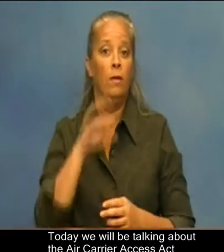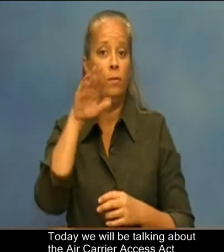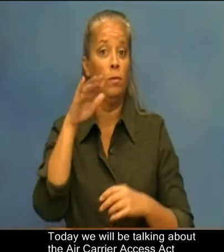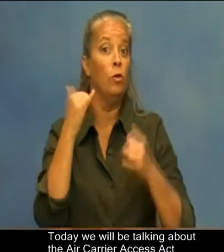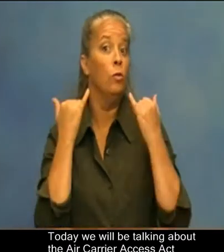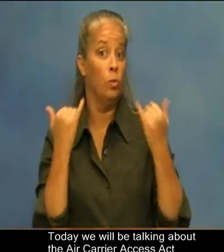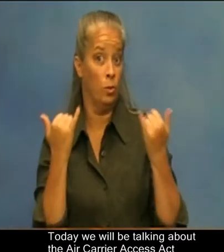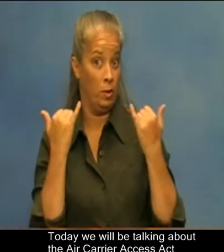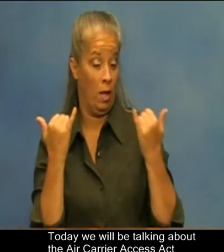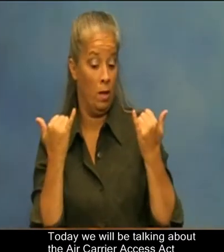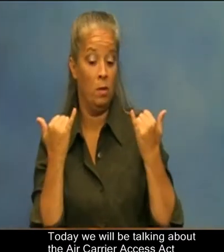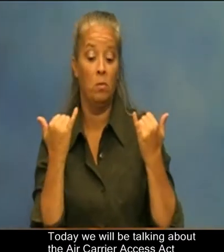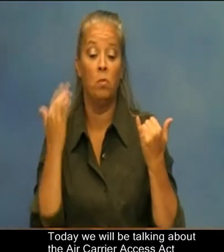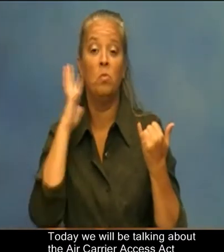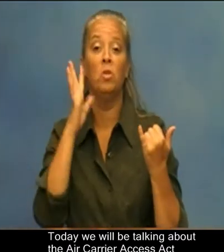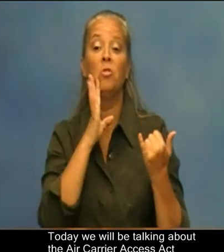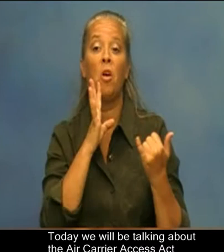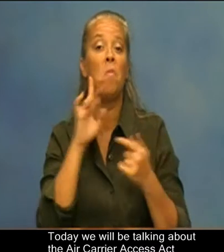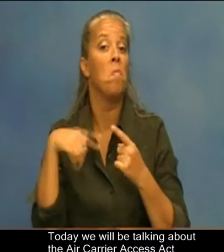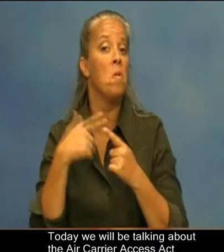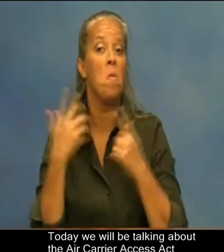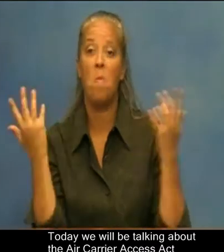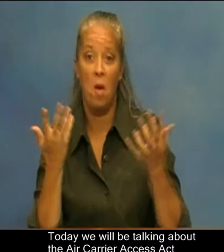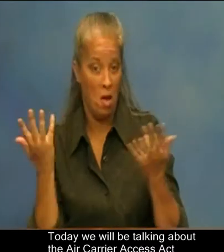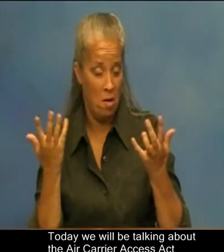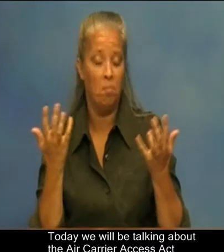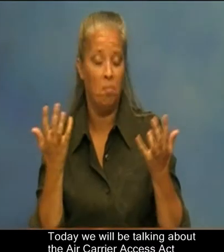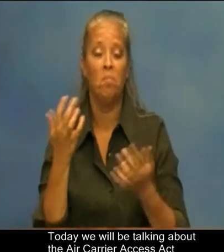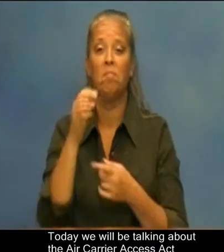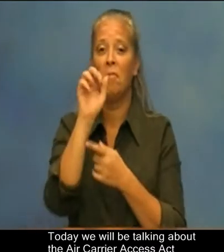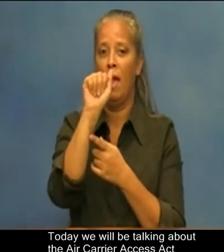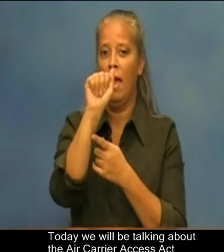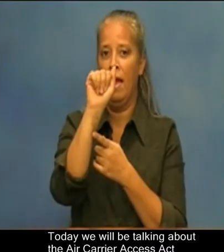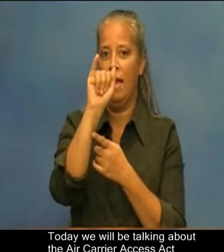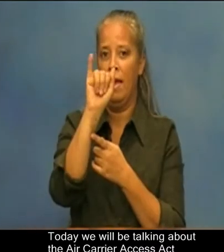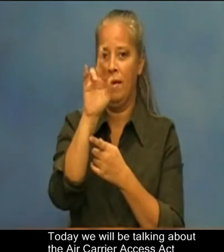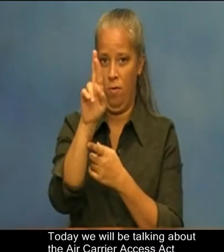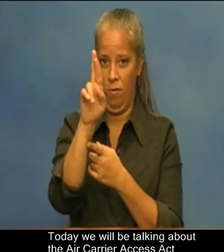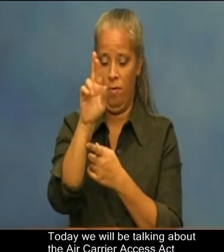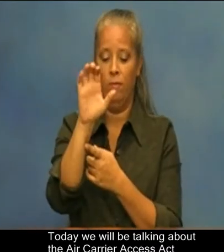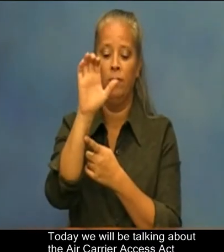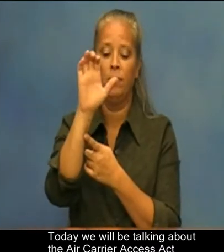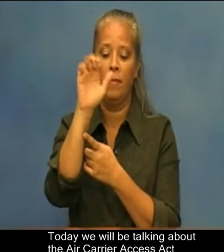Today we will be talking about the Air Carrier Access Act, ACAA.